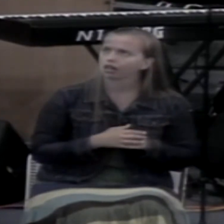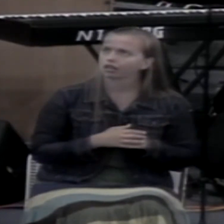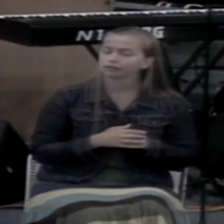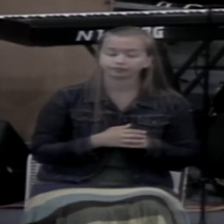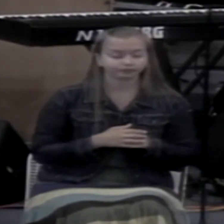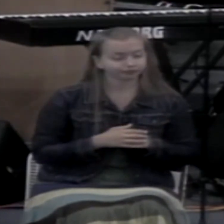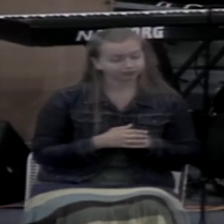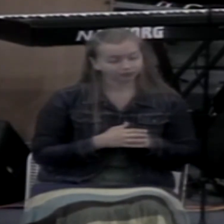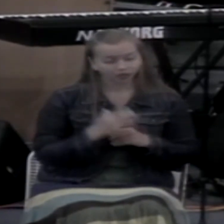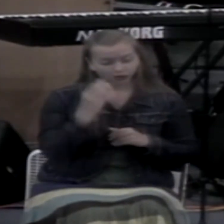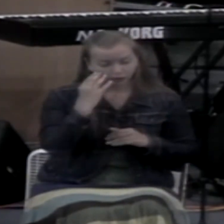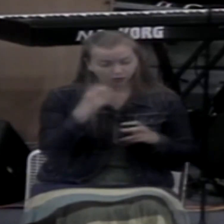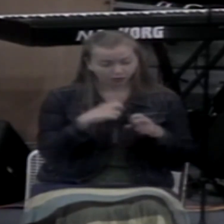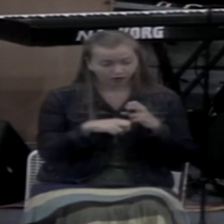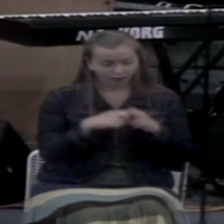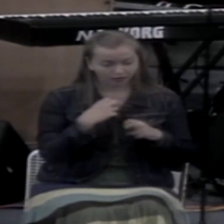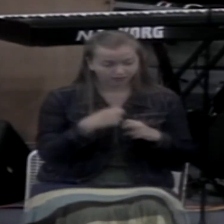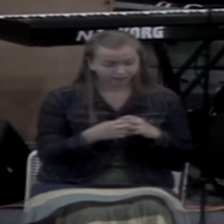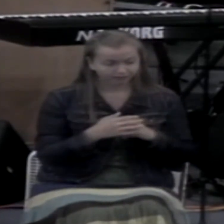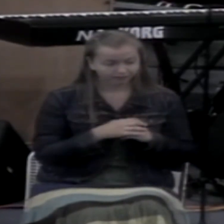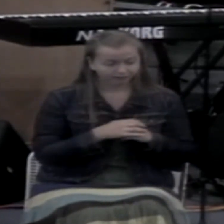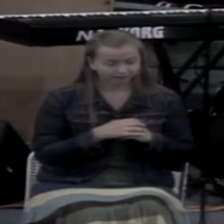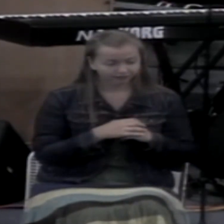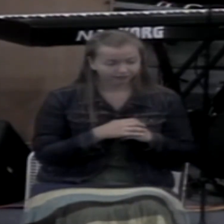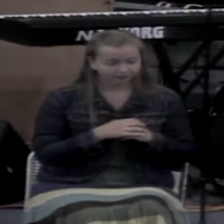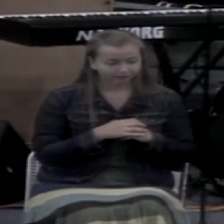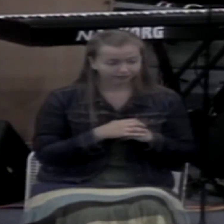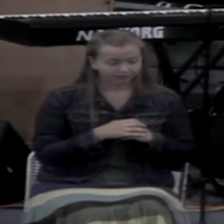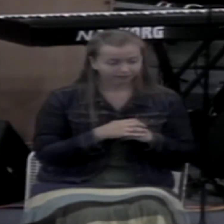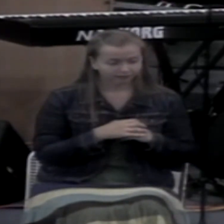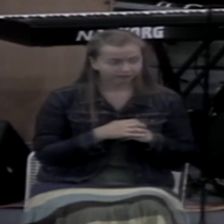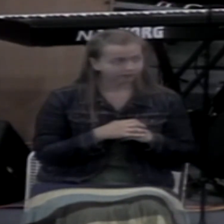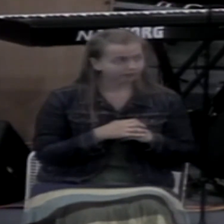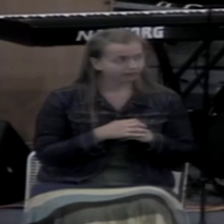that they forget about the cross is an error.